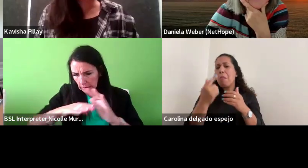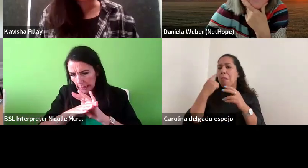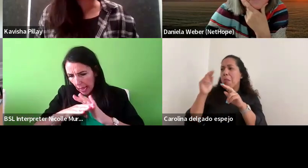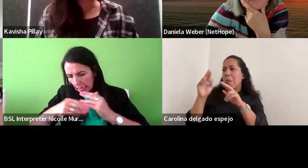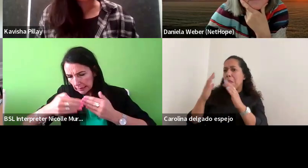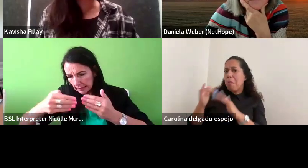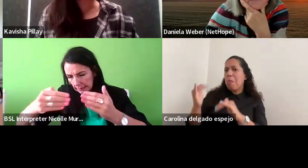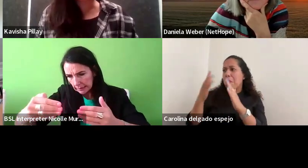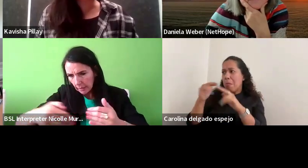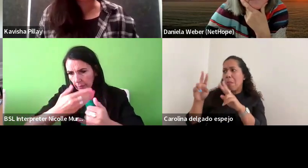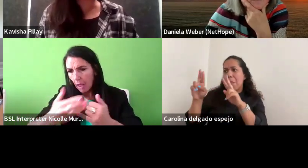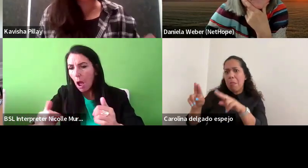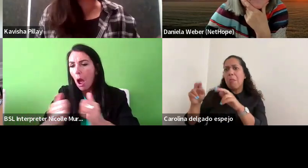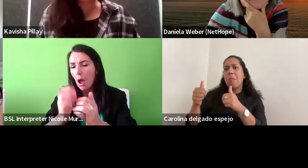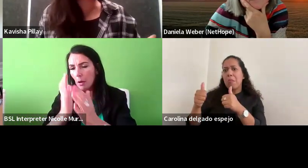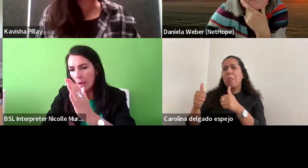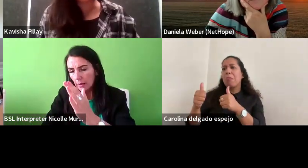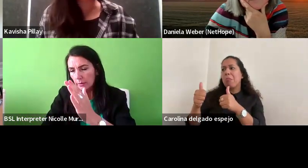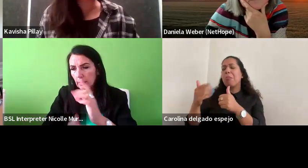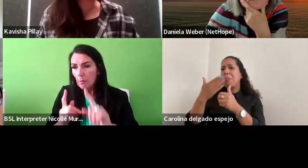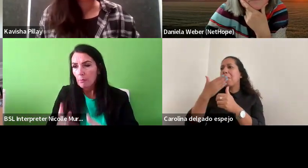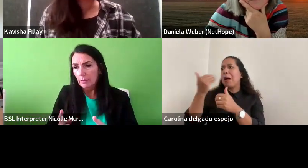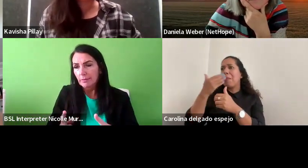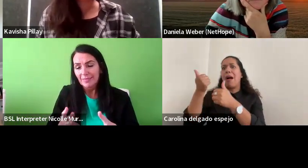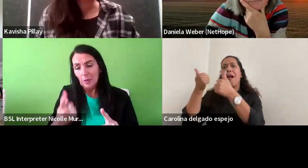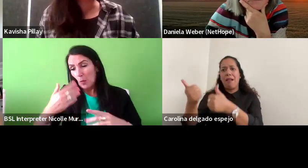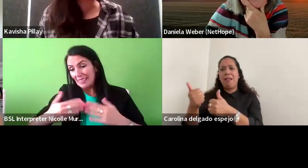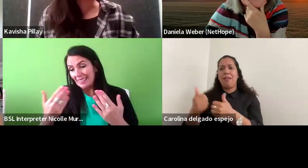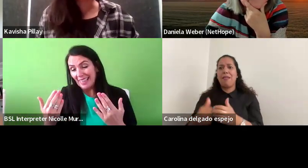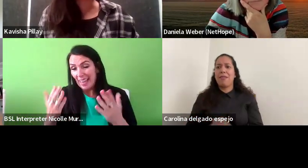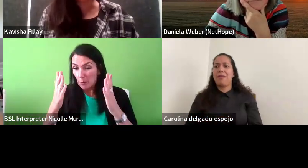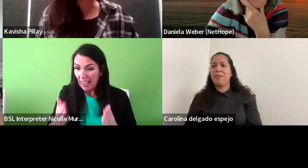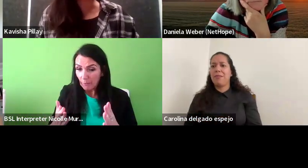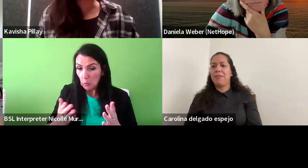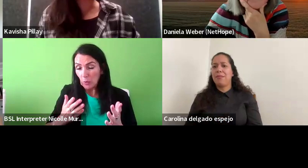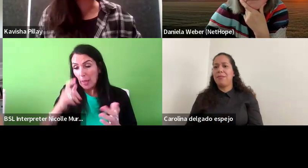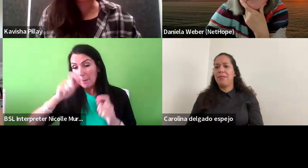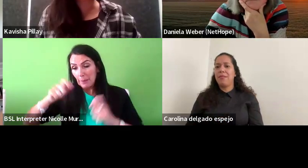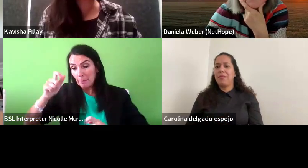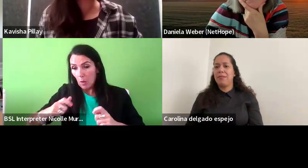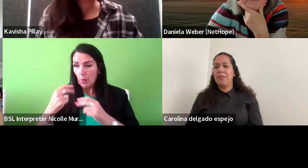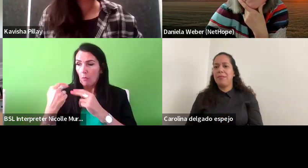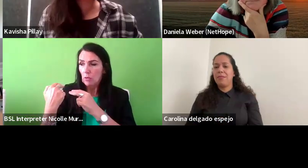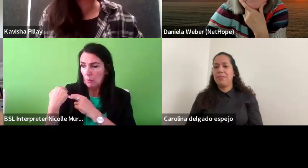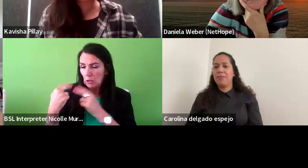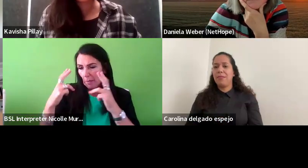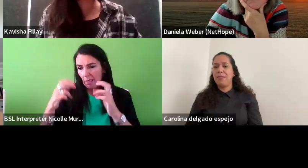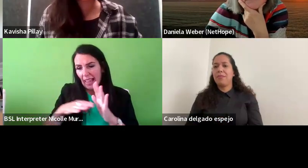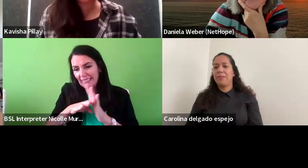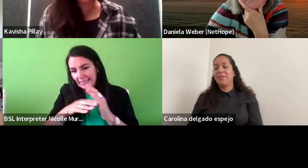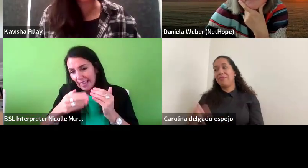some point, we are going to say, we are going to need regulators that would be able to test